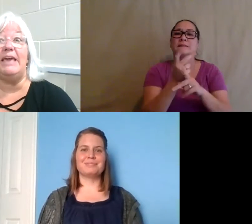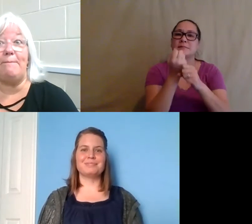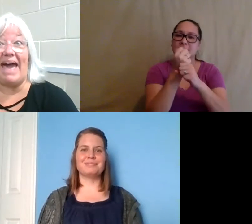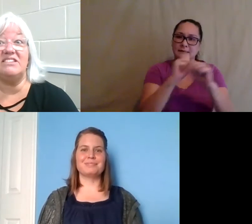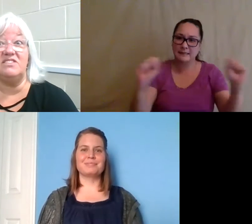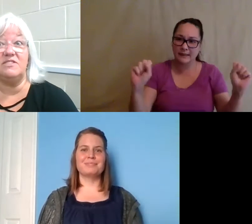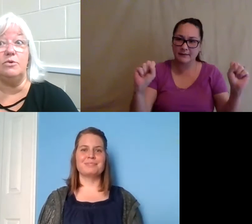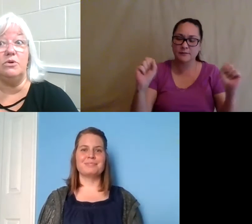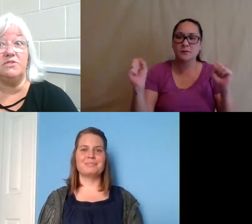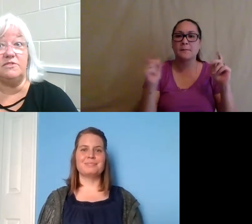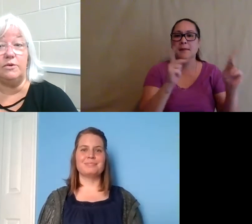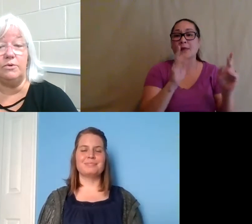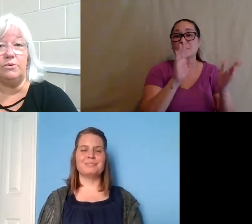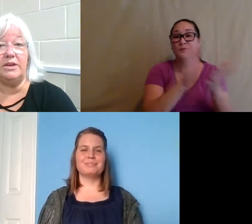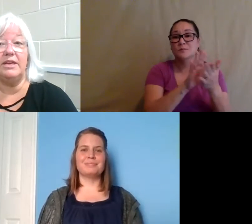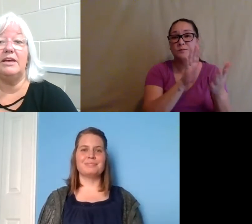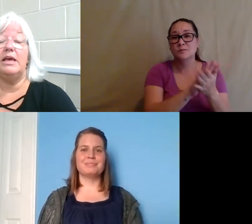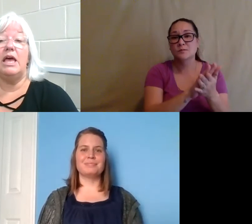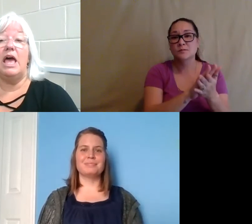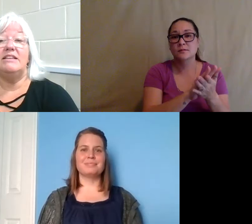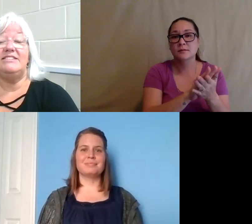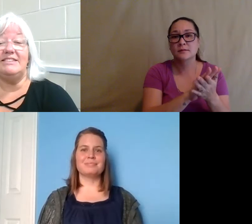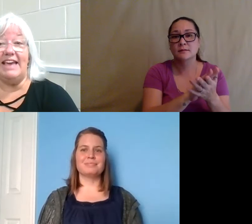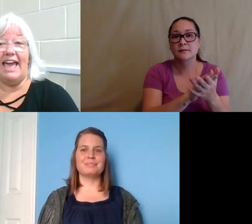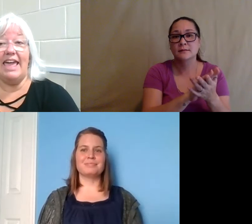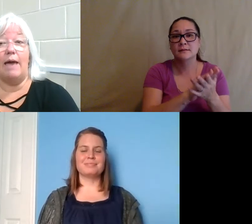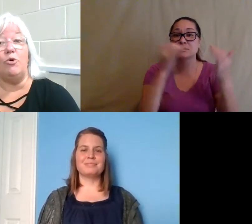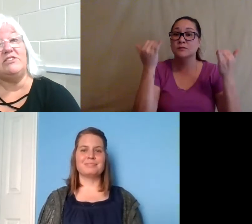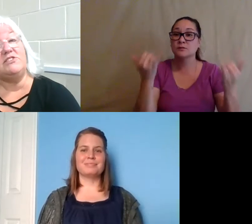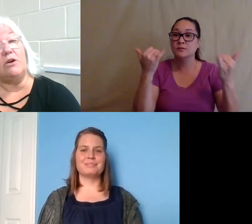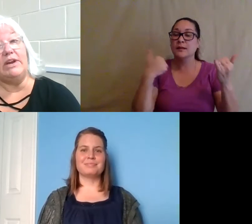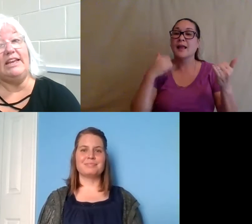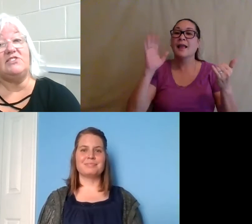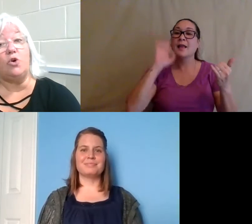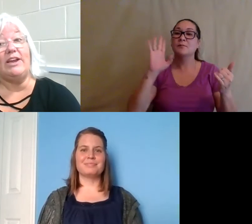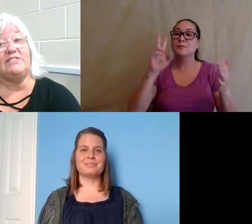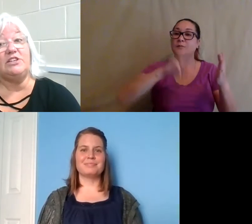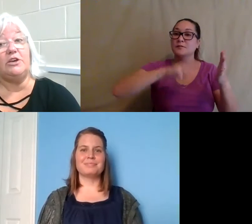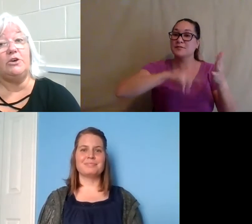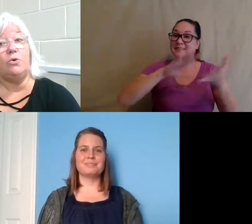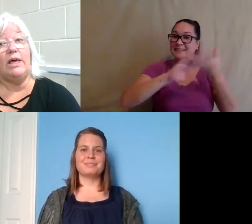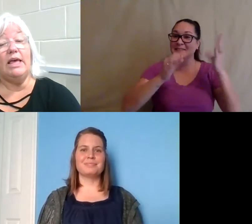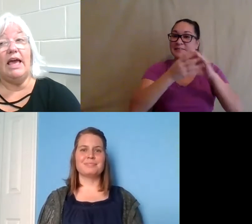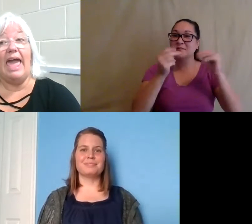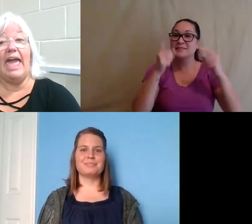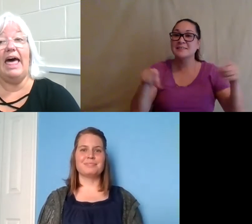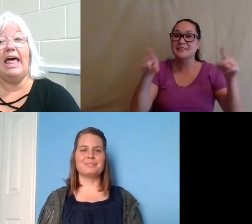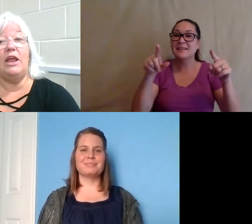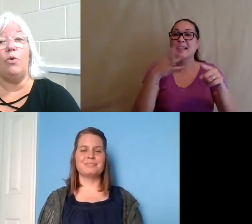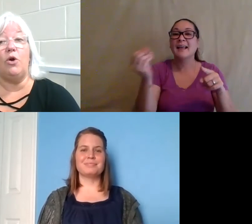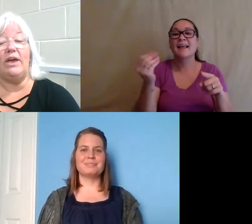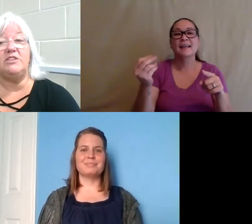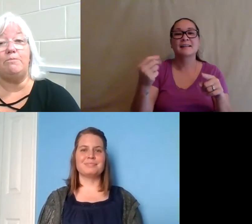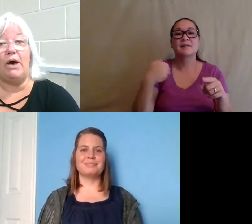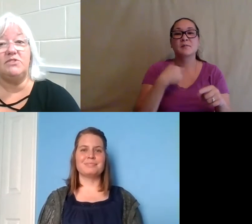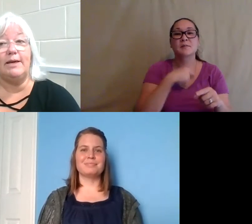us get back to school soon. Today, I'm going to start reading stories to you, and